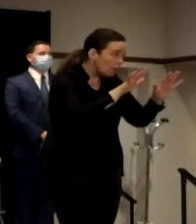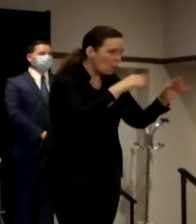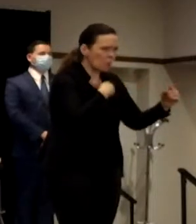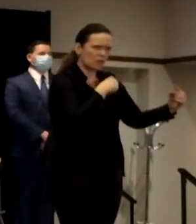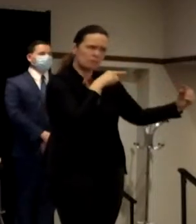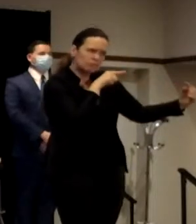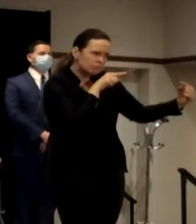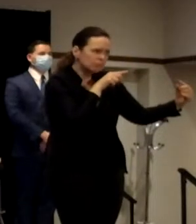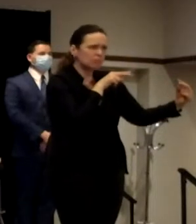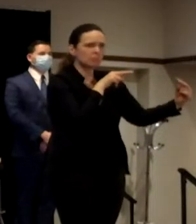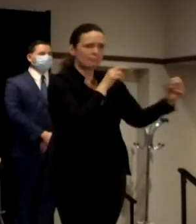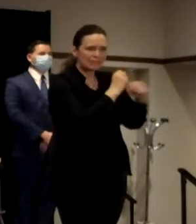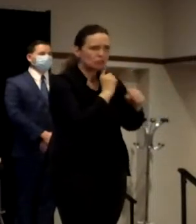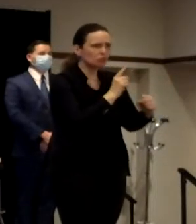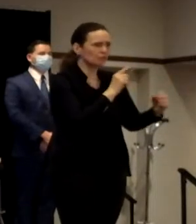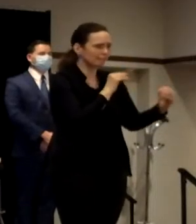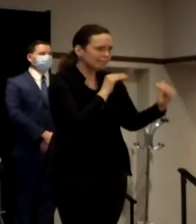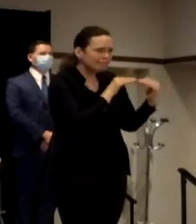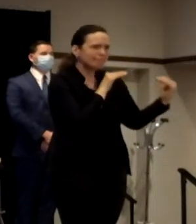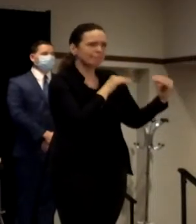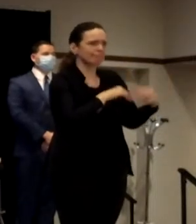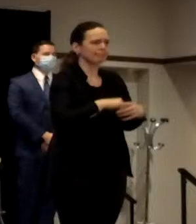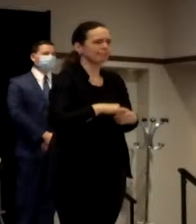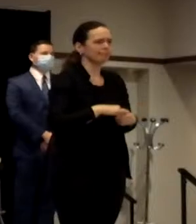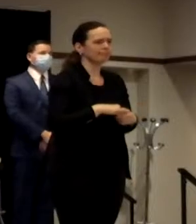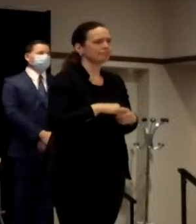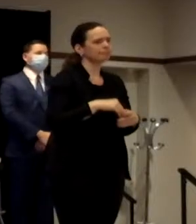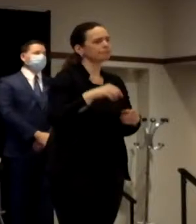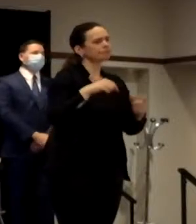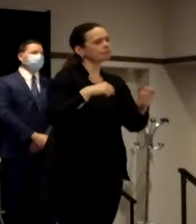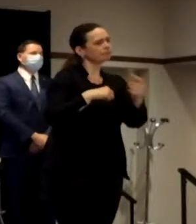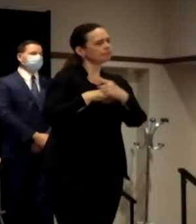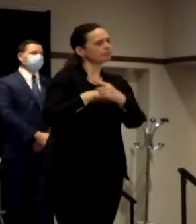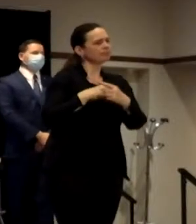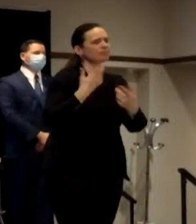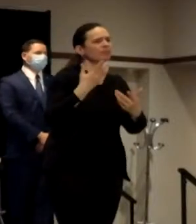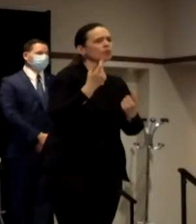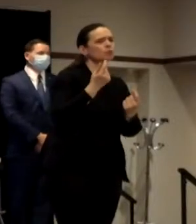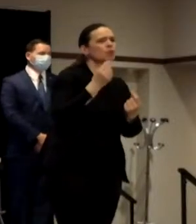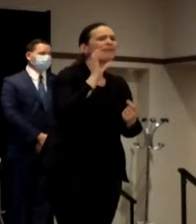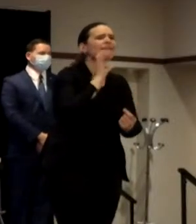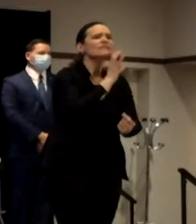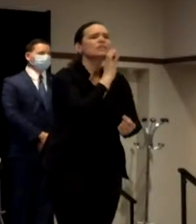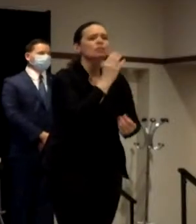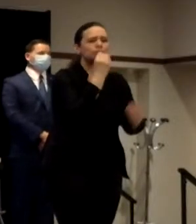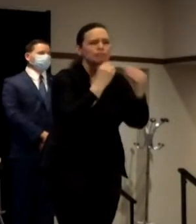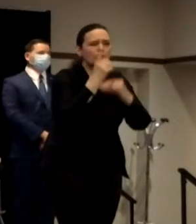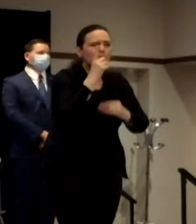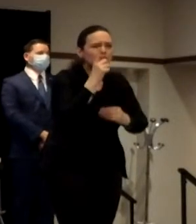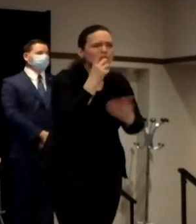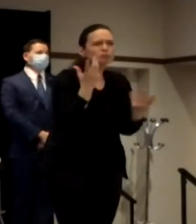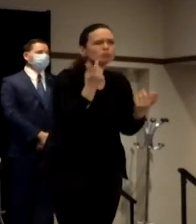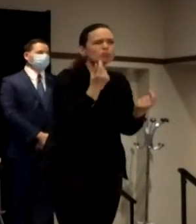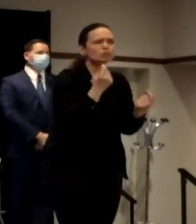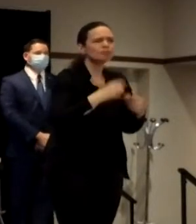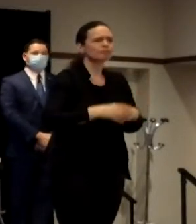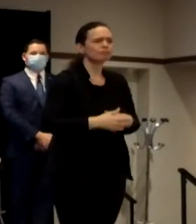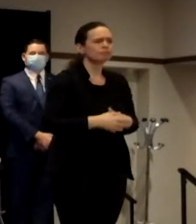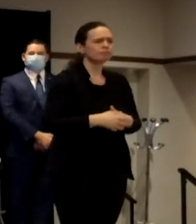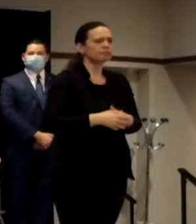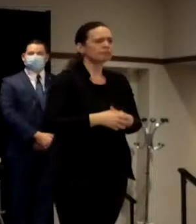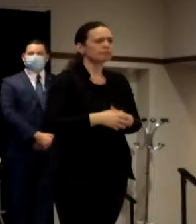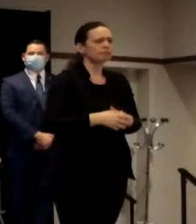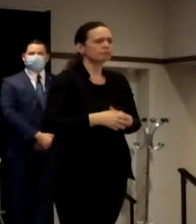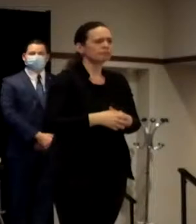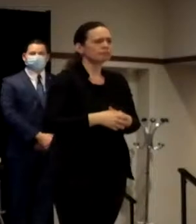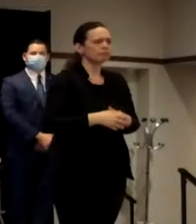cafeteria? And the county executive touched on it for a quick second. What is the guidance for buses? Schools talk about buses being a major issue. What is right? So we